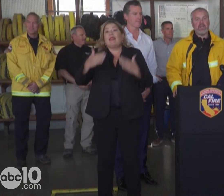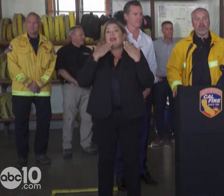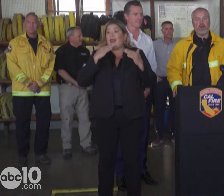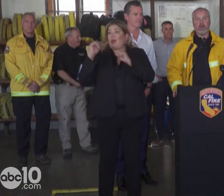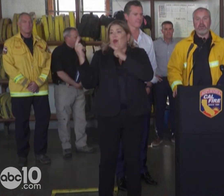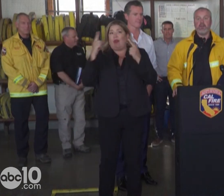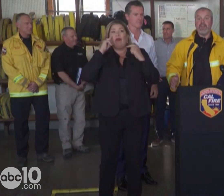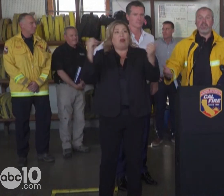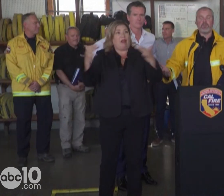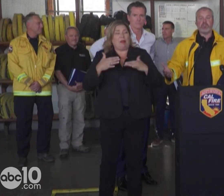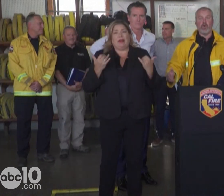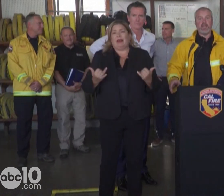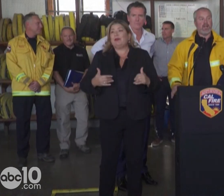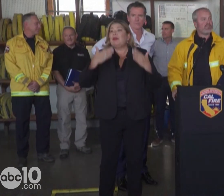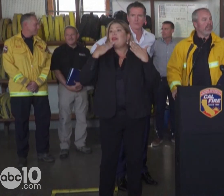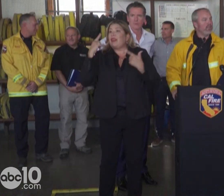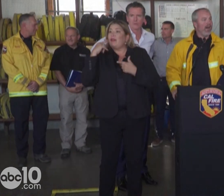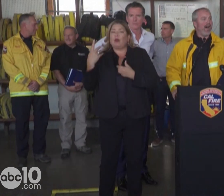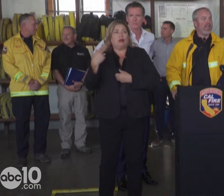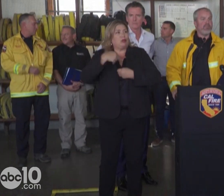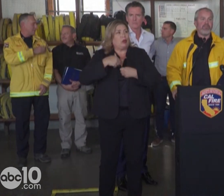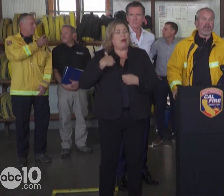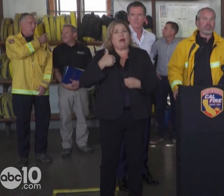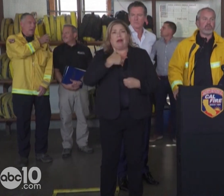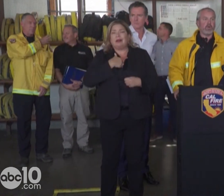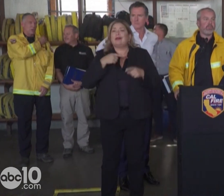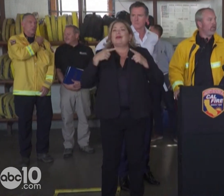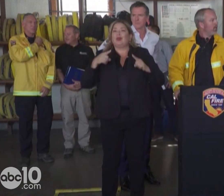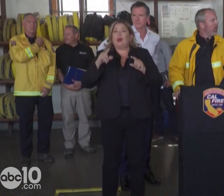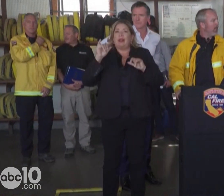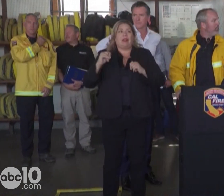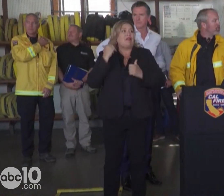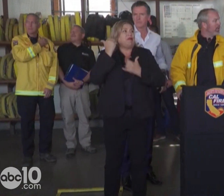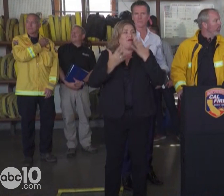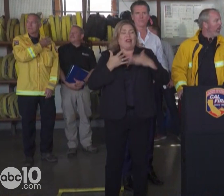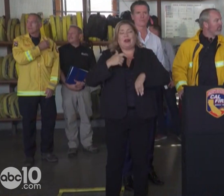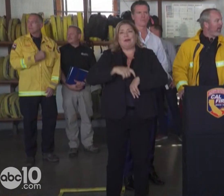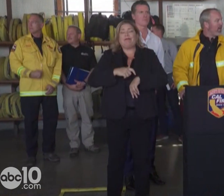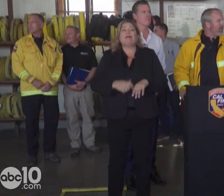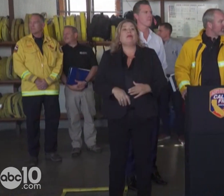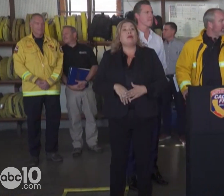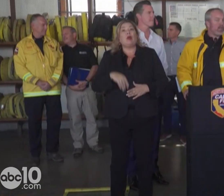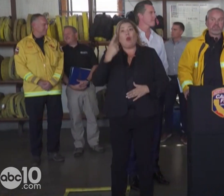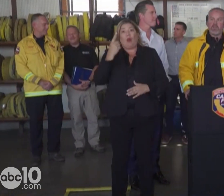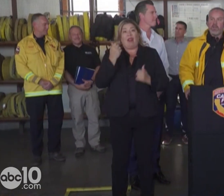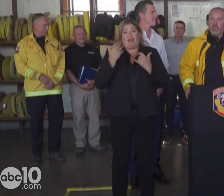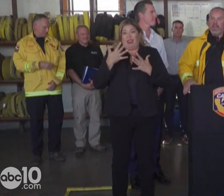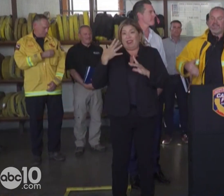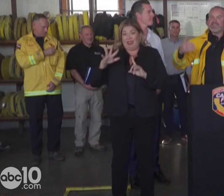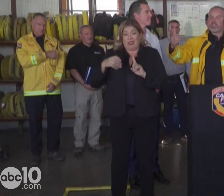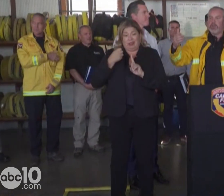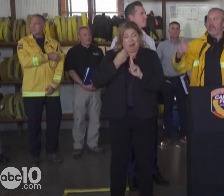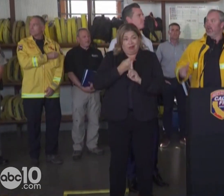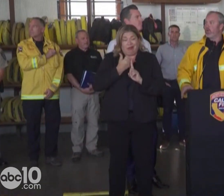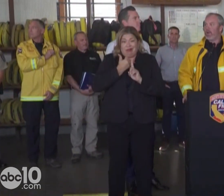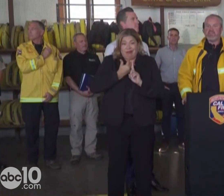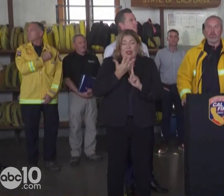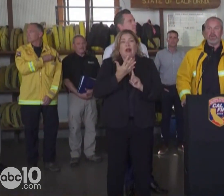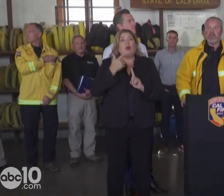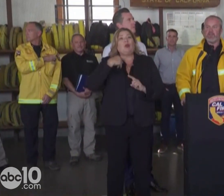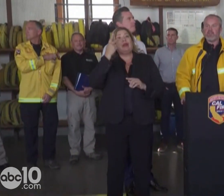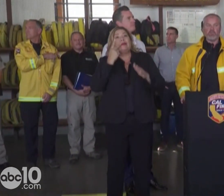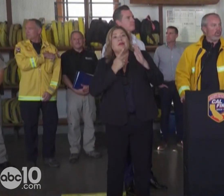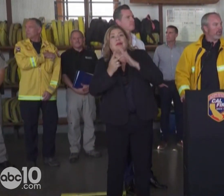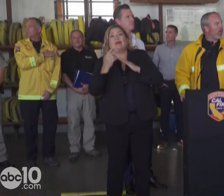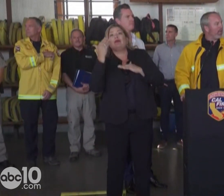Thank you all for being here. Thank you for joining us in the eye of a firestorm. Between one fire that's hit us and anticipating a